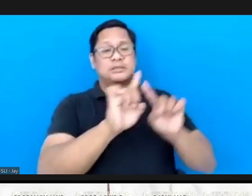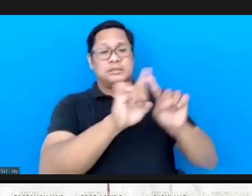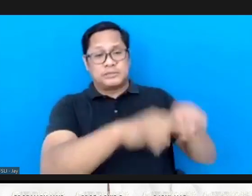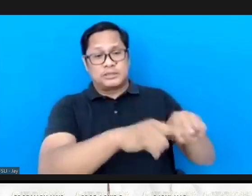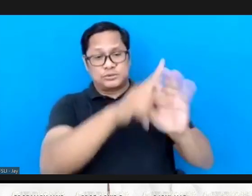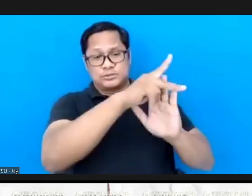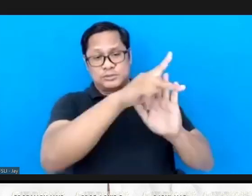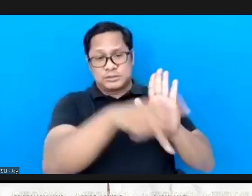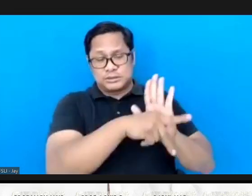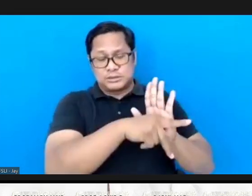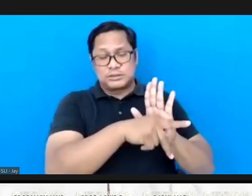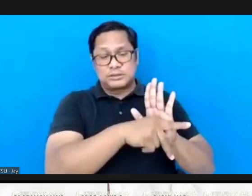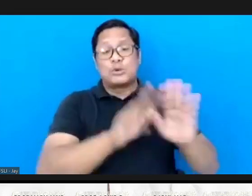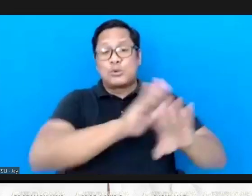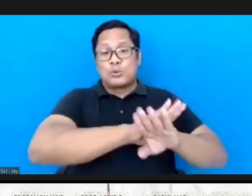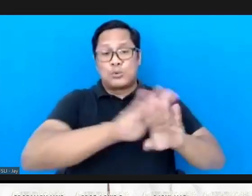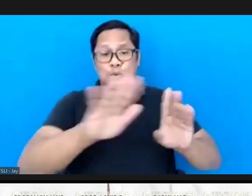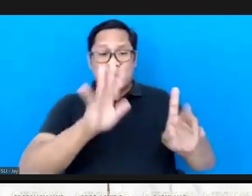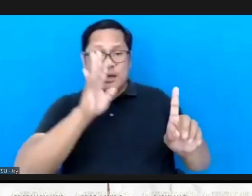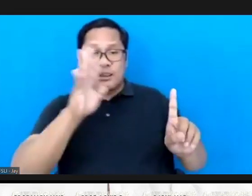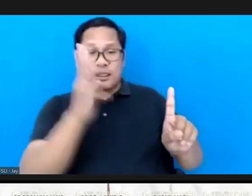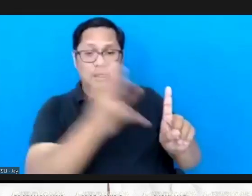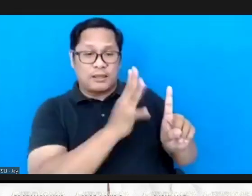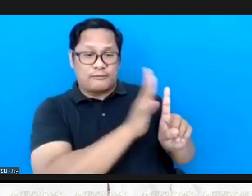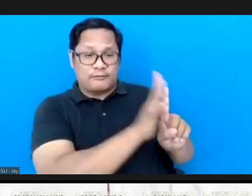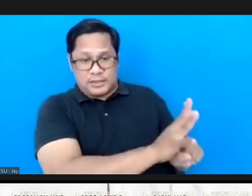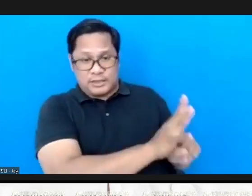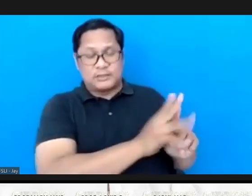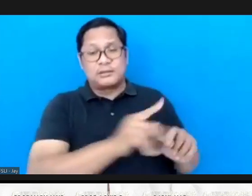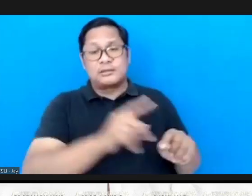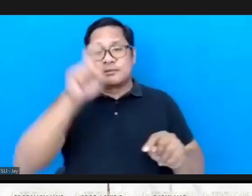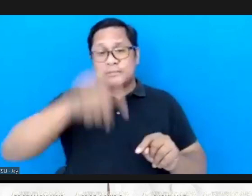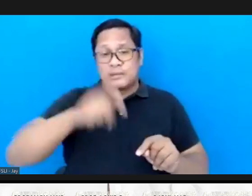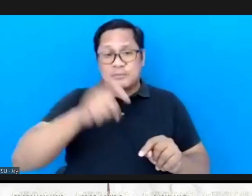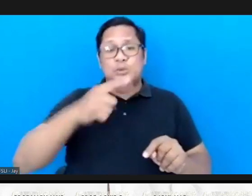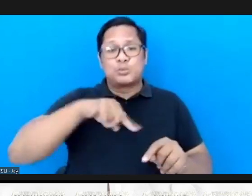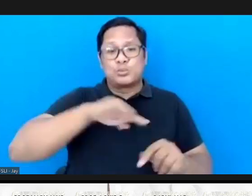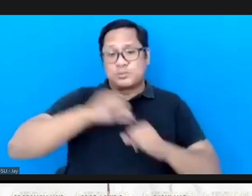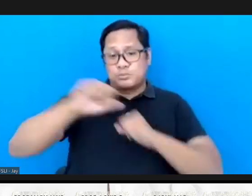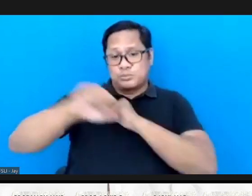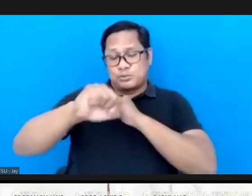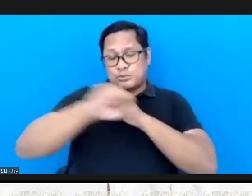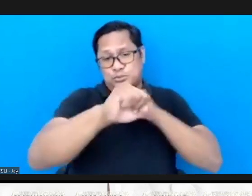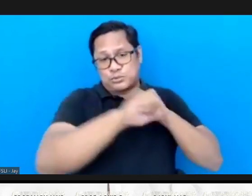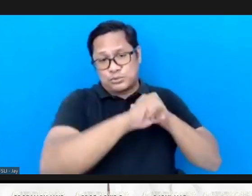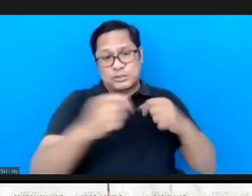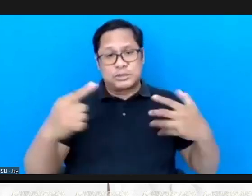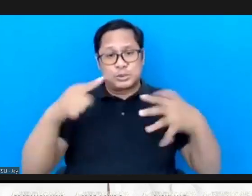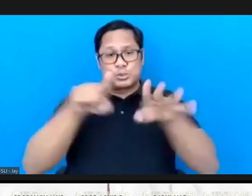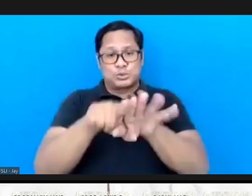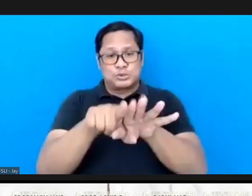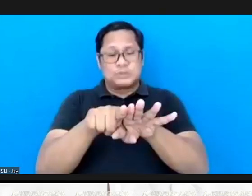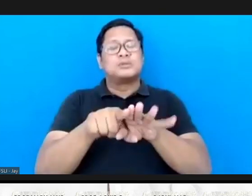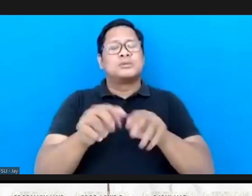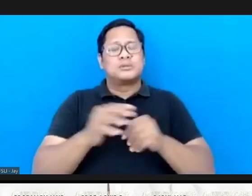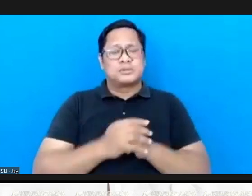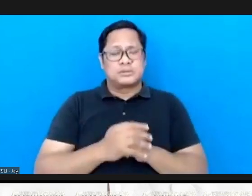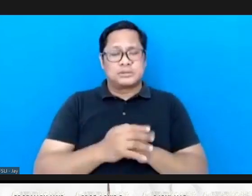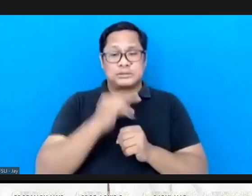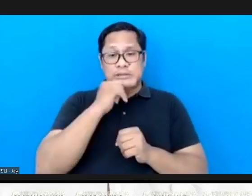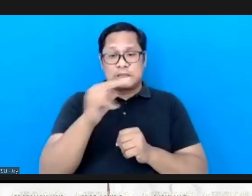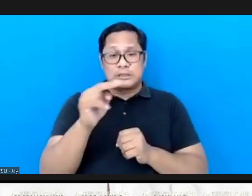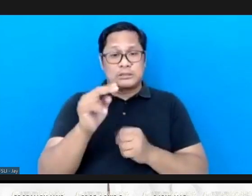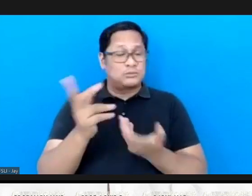principle, no one left behind. Dapat i-promote natin ang inclusiveness, not yung